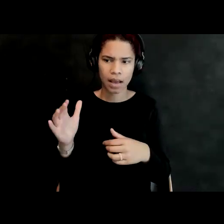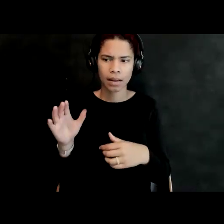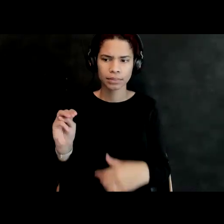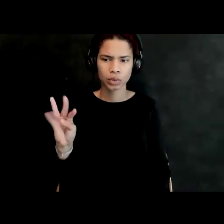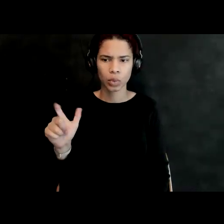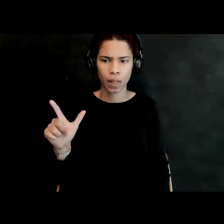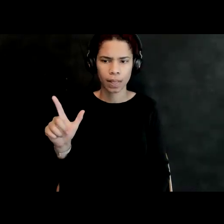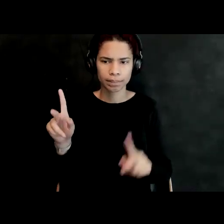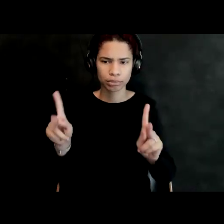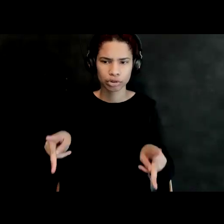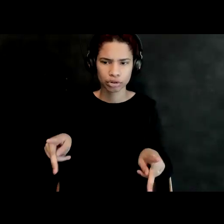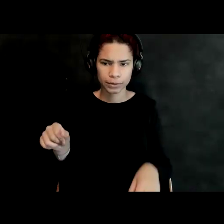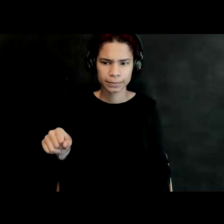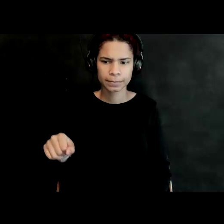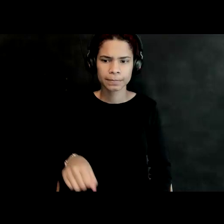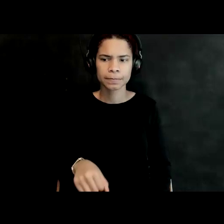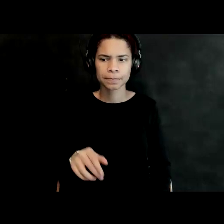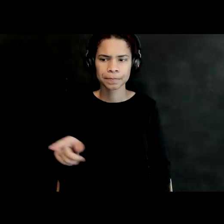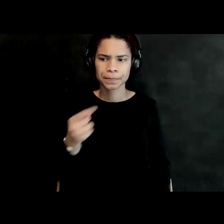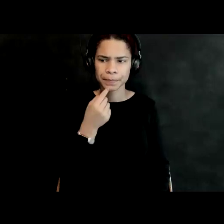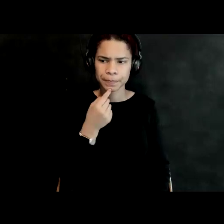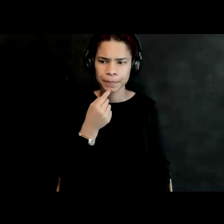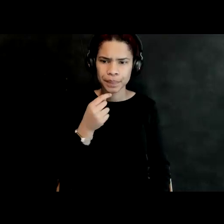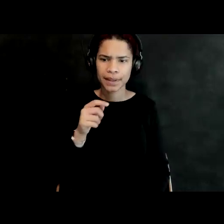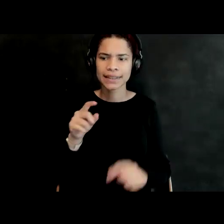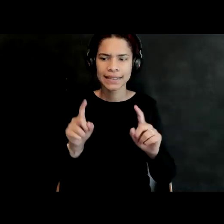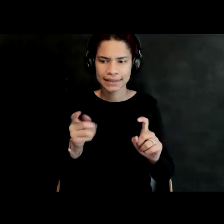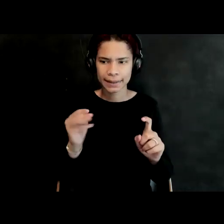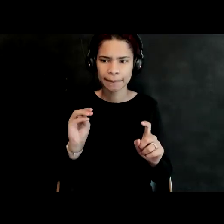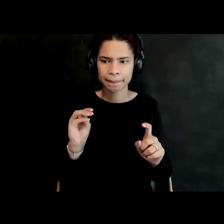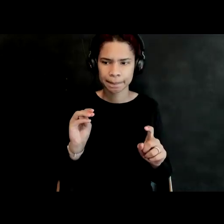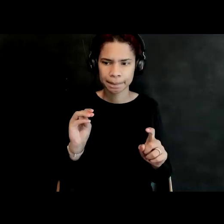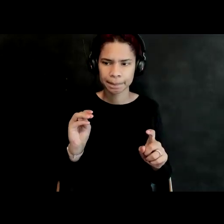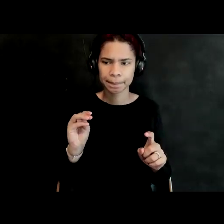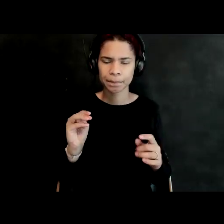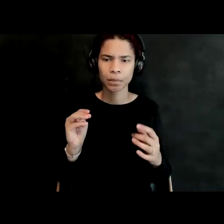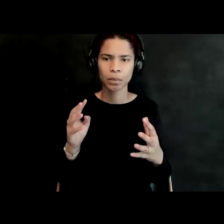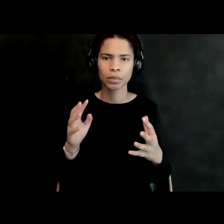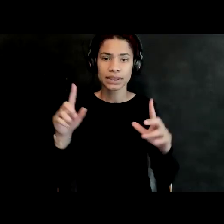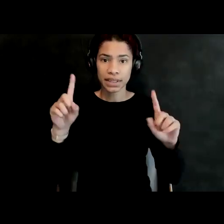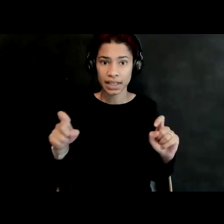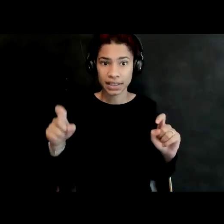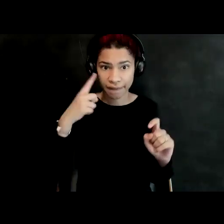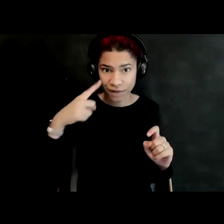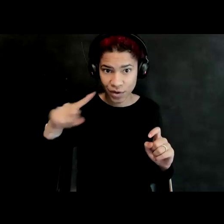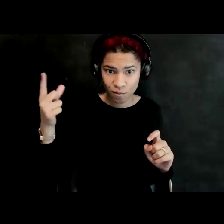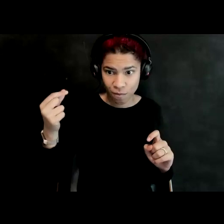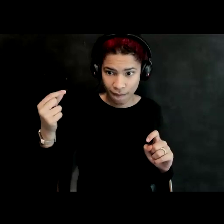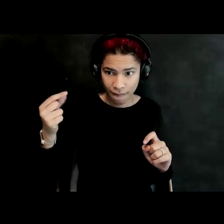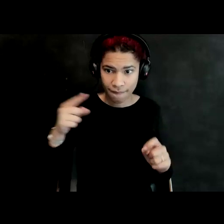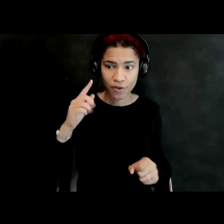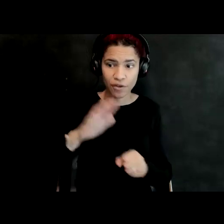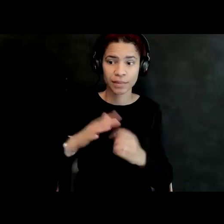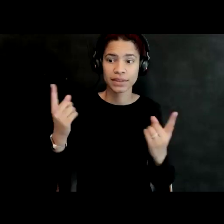Oh yeah, you said she's testing him. She wants to test him to confirm something.